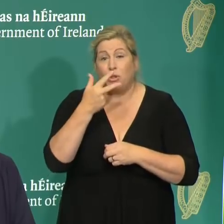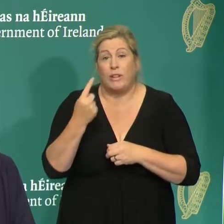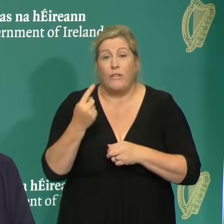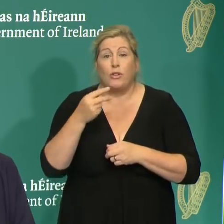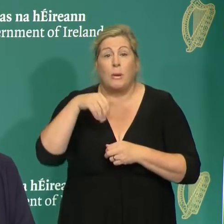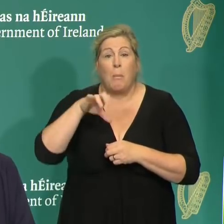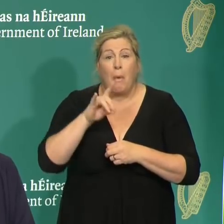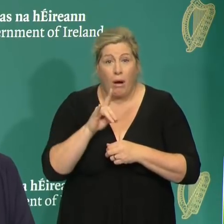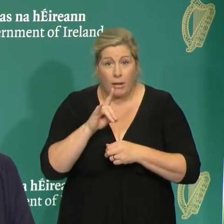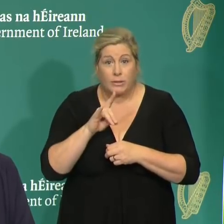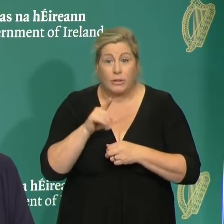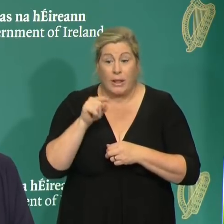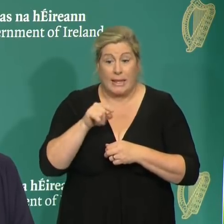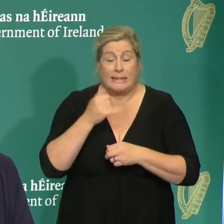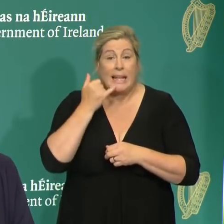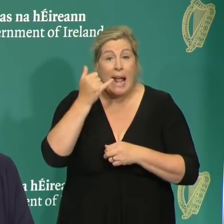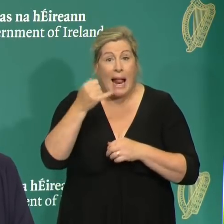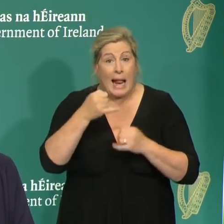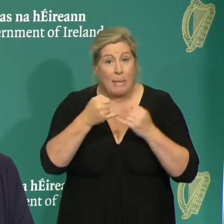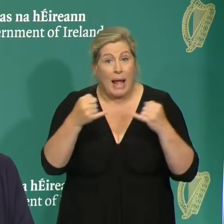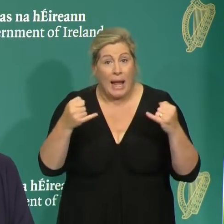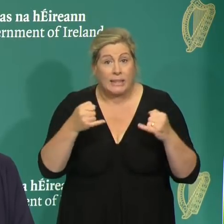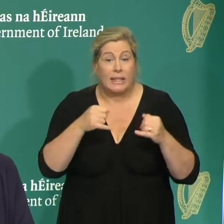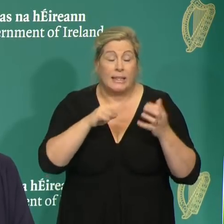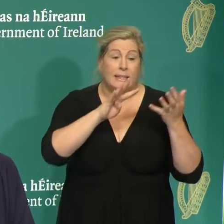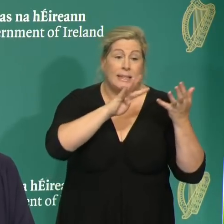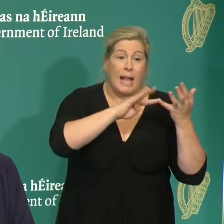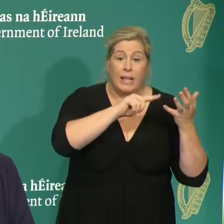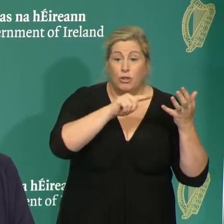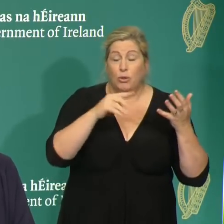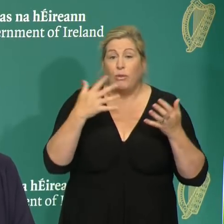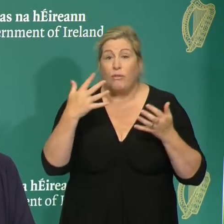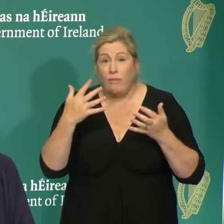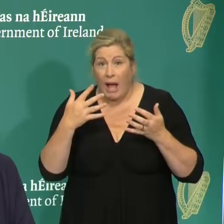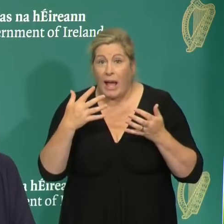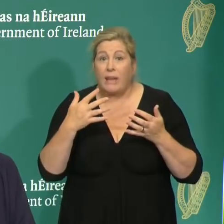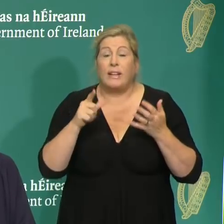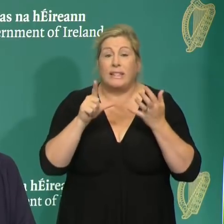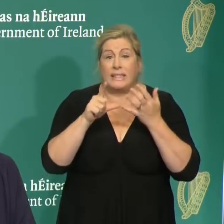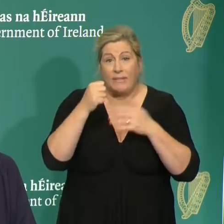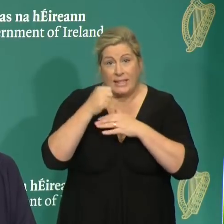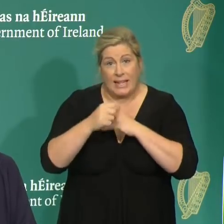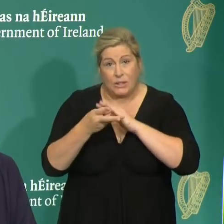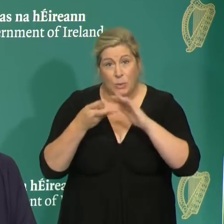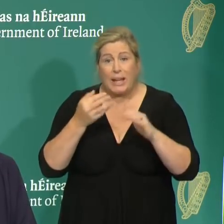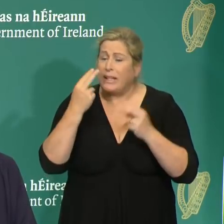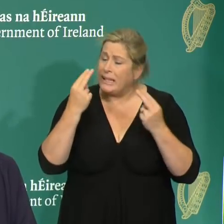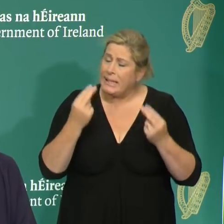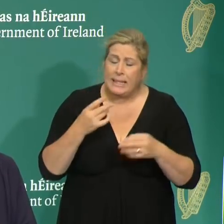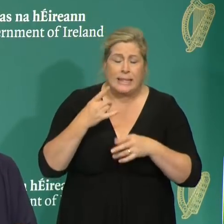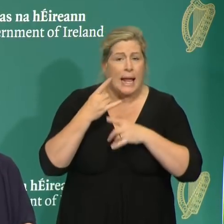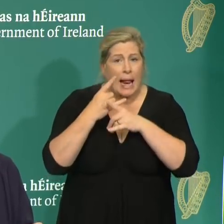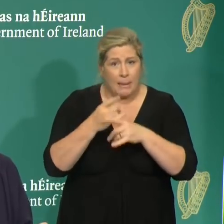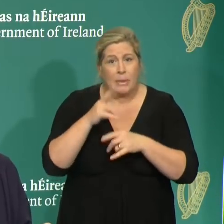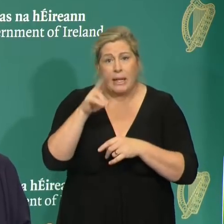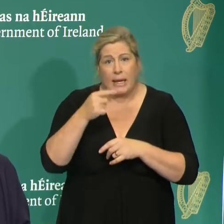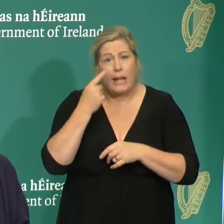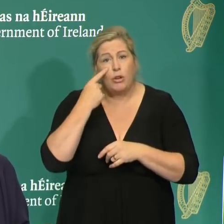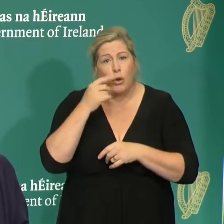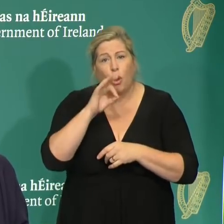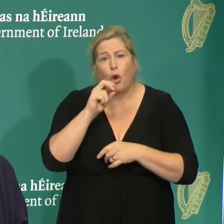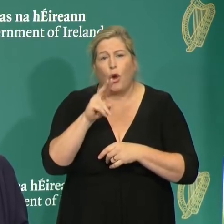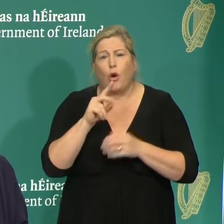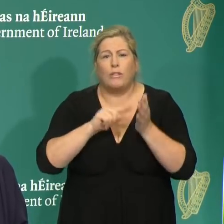to operate 7 days a week from 9 to 5 p.m. and if you need help, you can get your local helpline number on